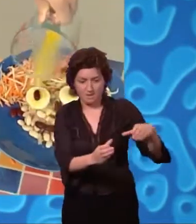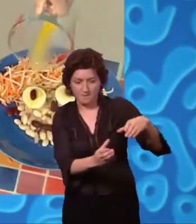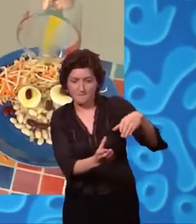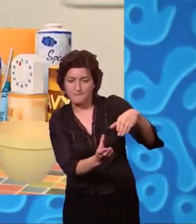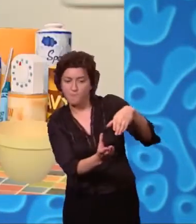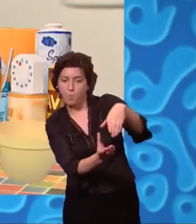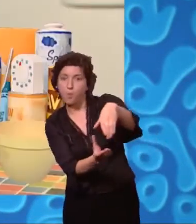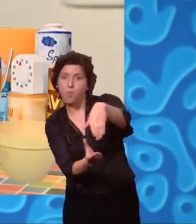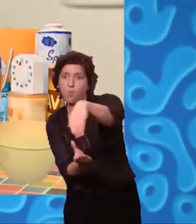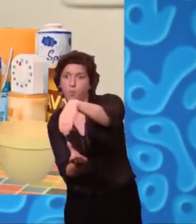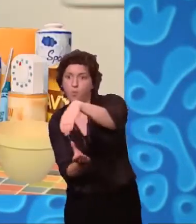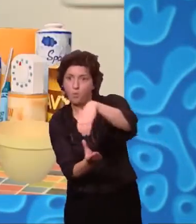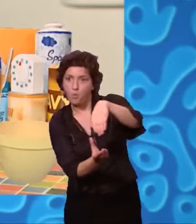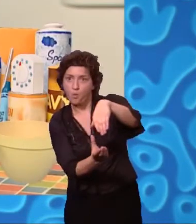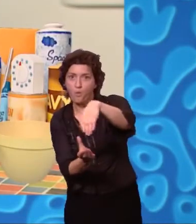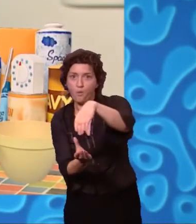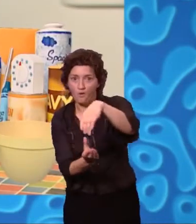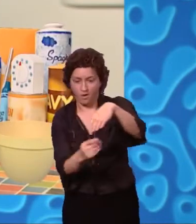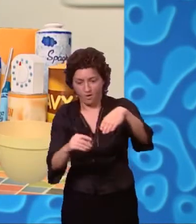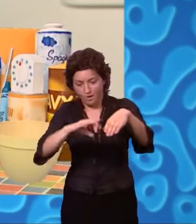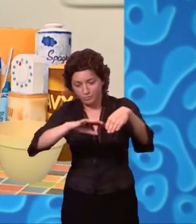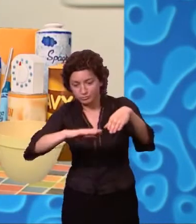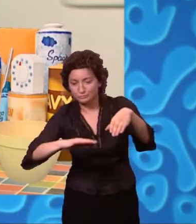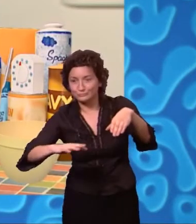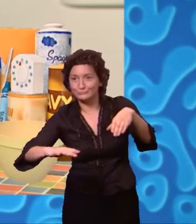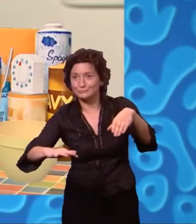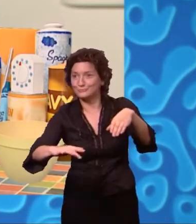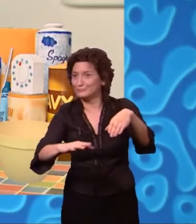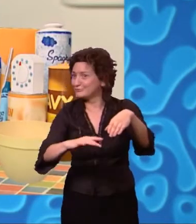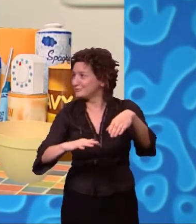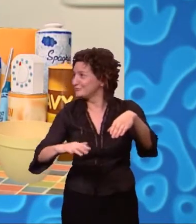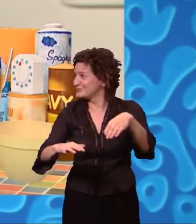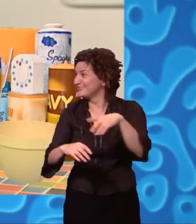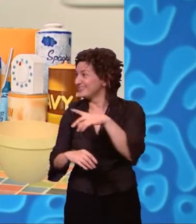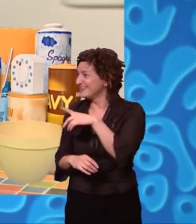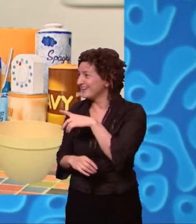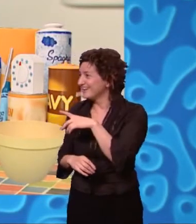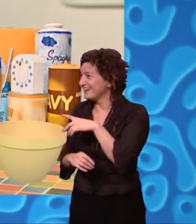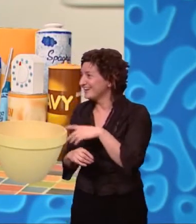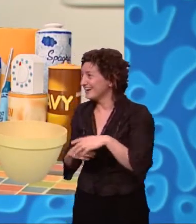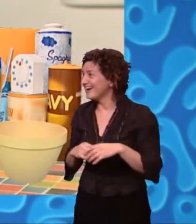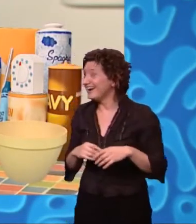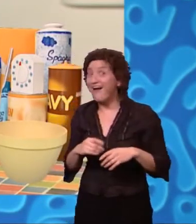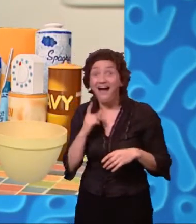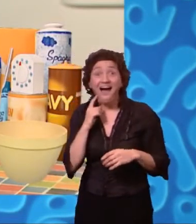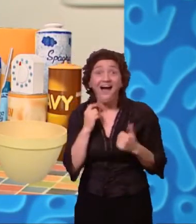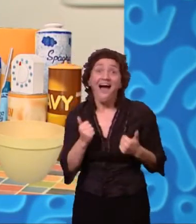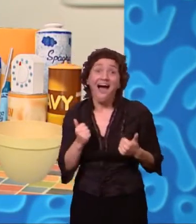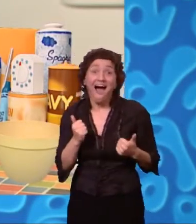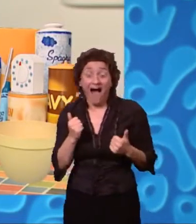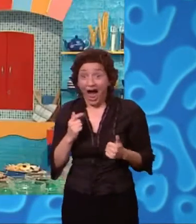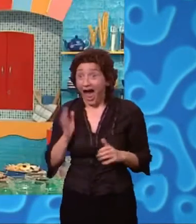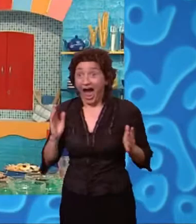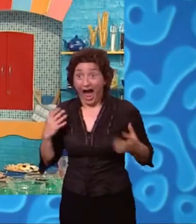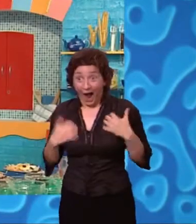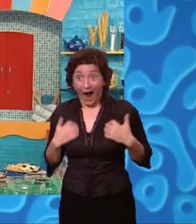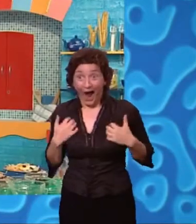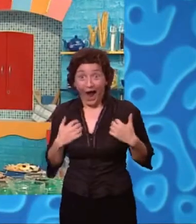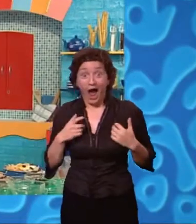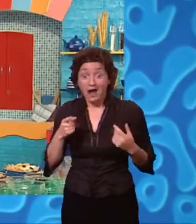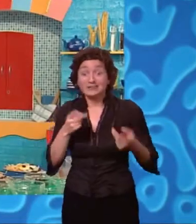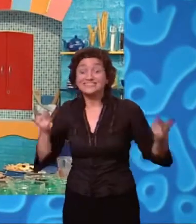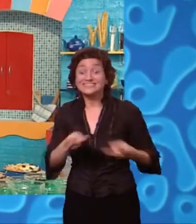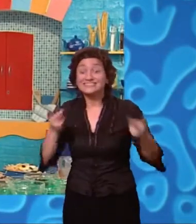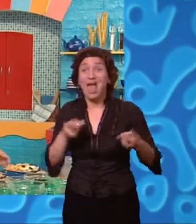this. Yummy! Quick, Ben, let's get the twin salads to the twin boys, Bill and Bob. OK, little